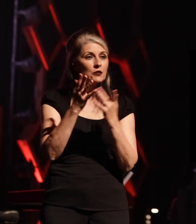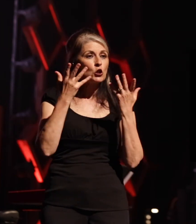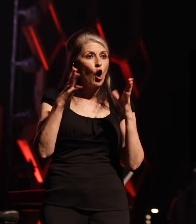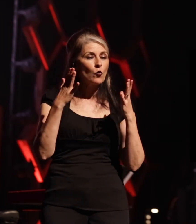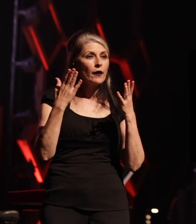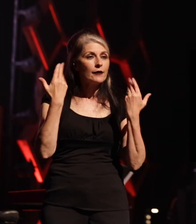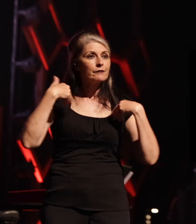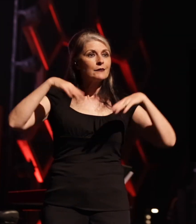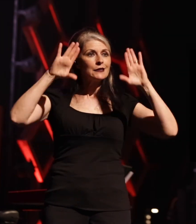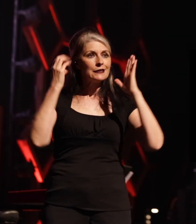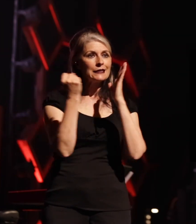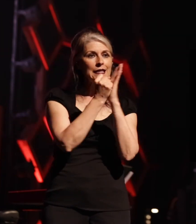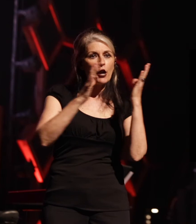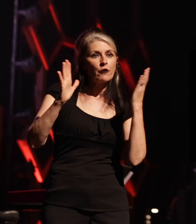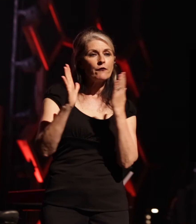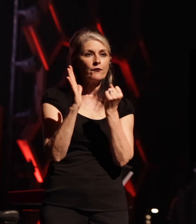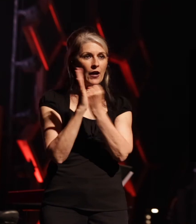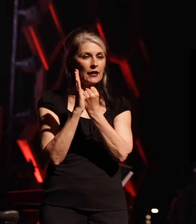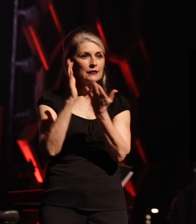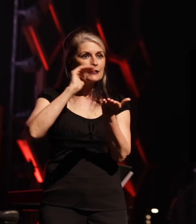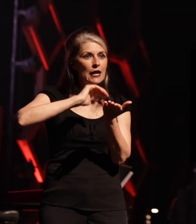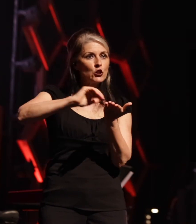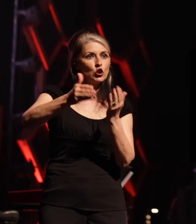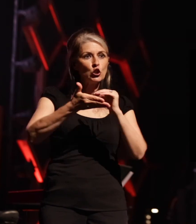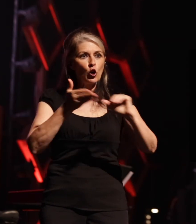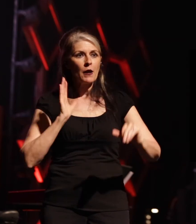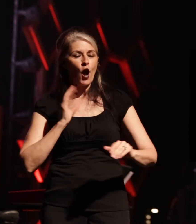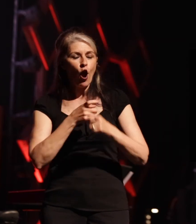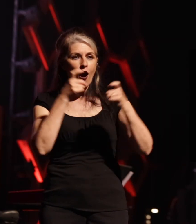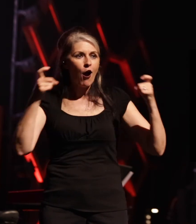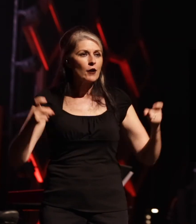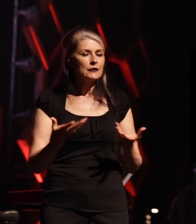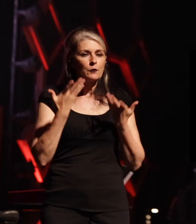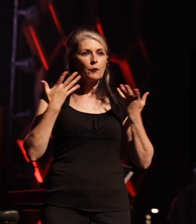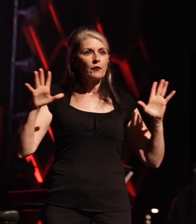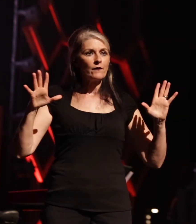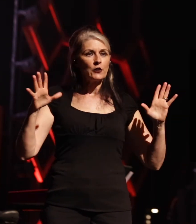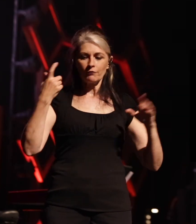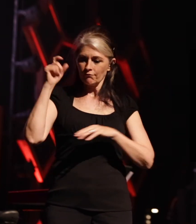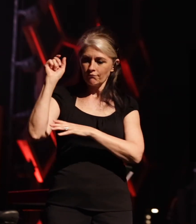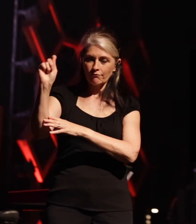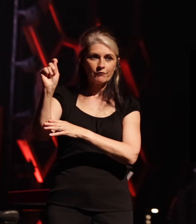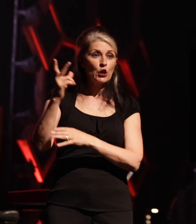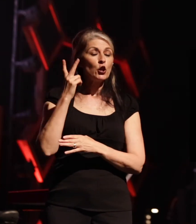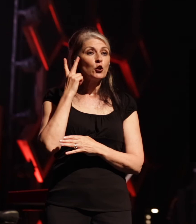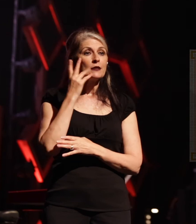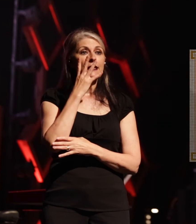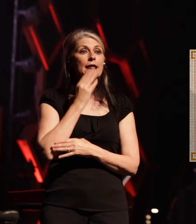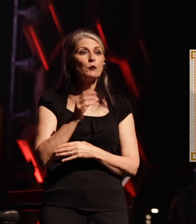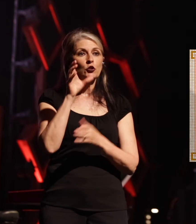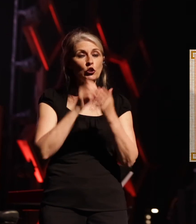our sins once and for all. We see that in Hebrews 10:10, where it goes on to say, "And by